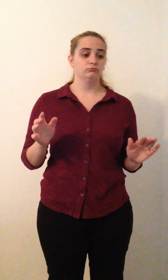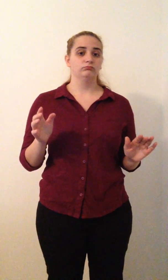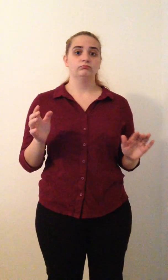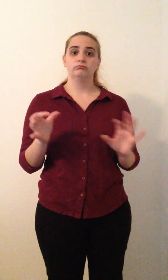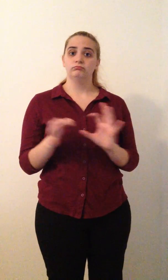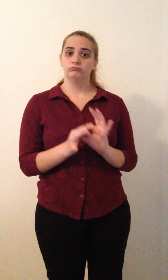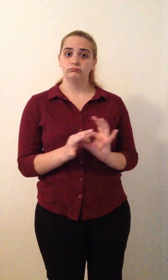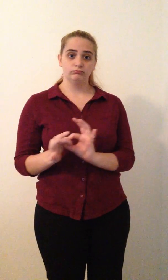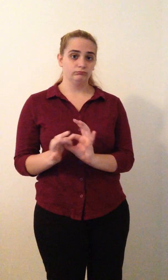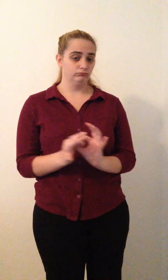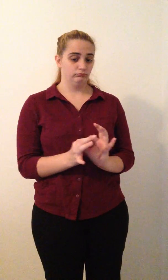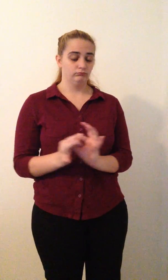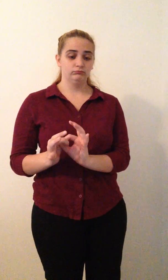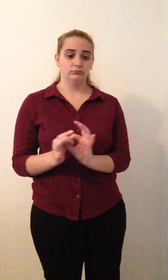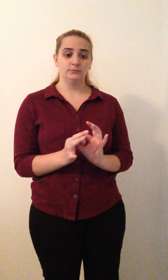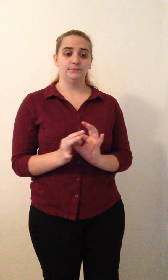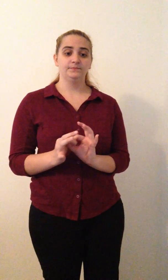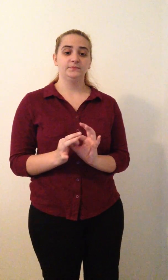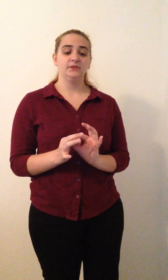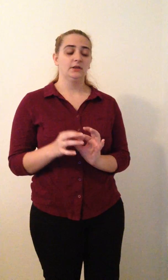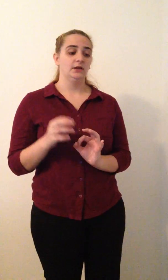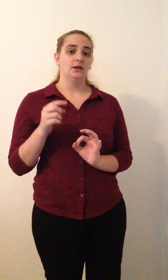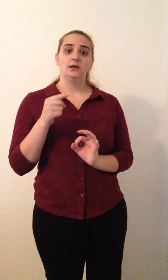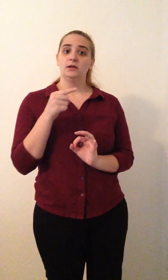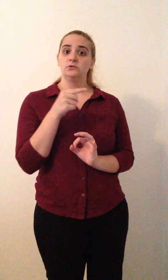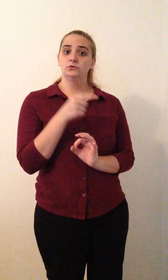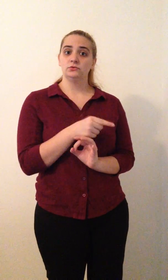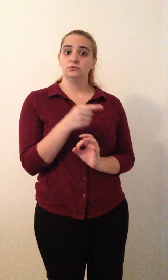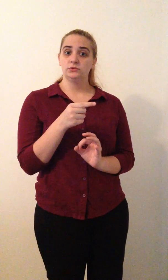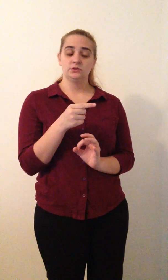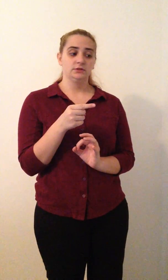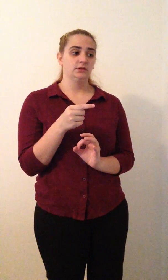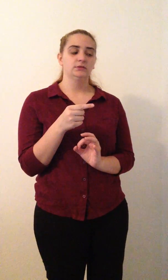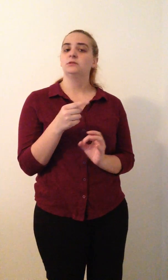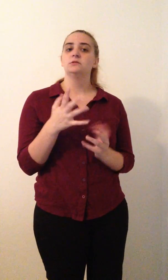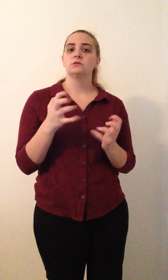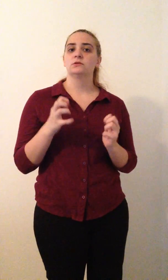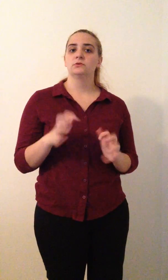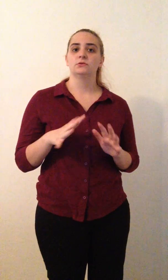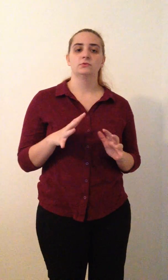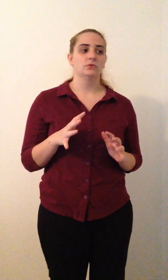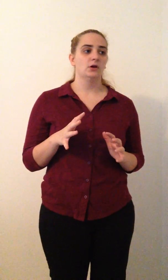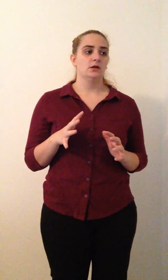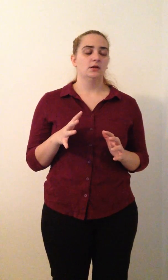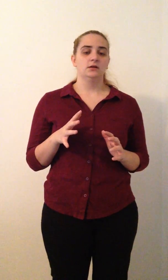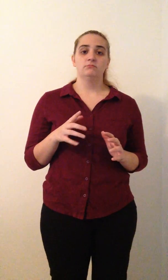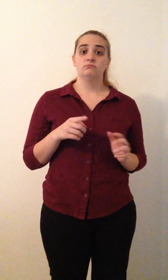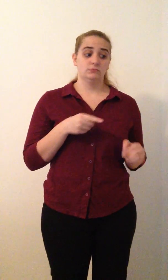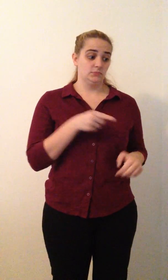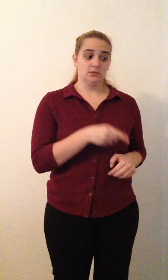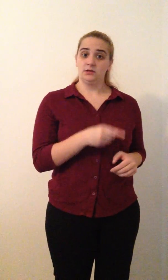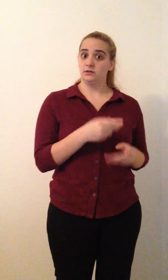doesn't want the child to abandon or leave her. Because really it's about mom's issue with her caregivers.